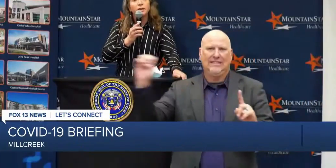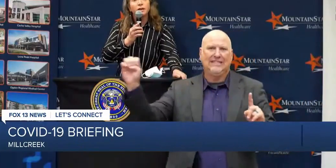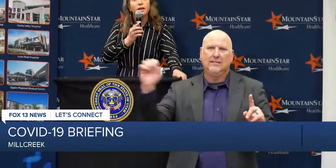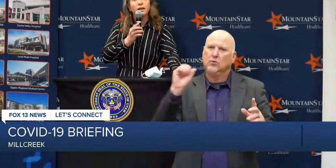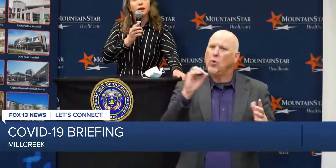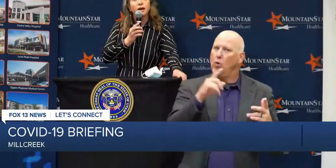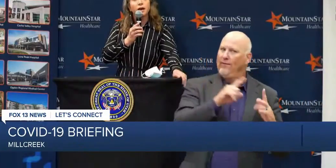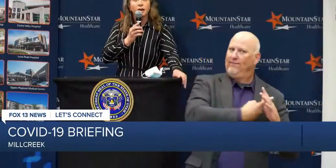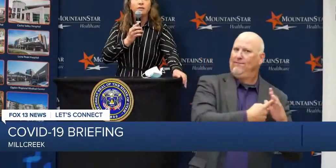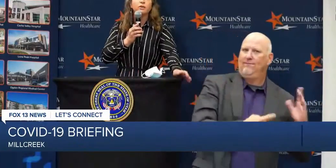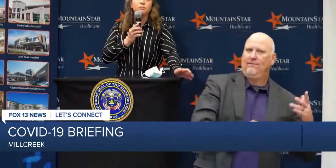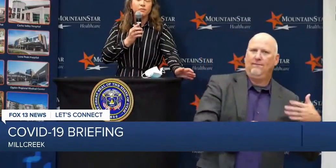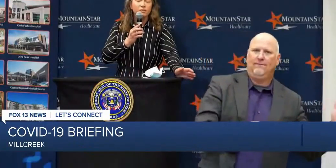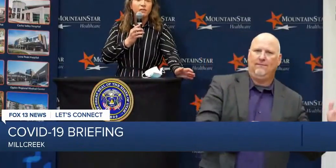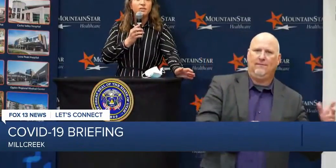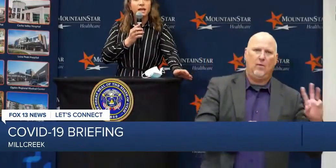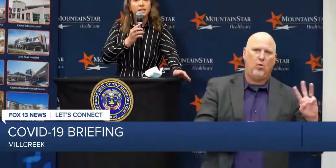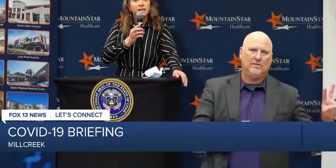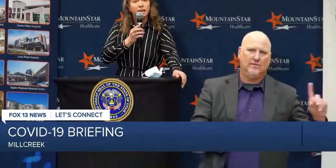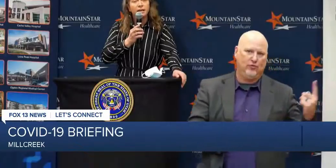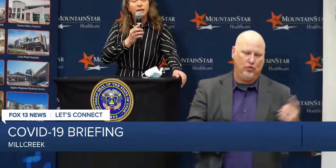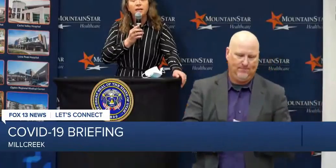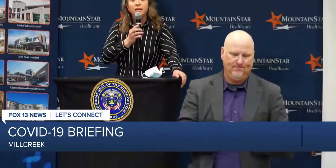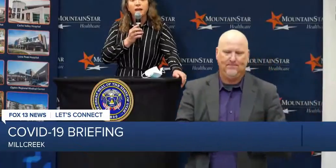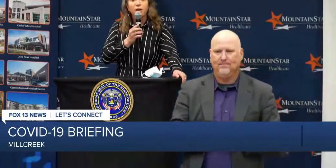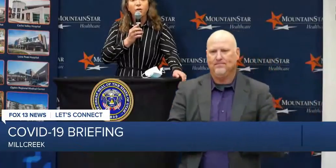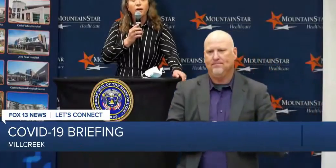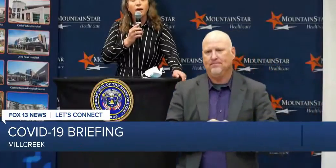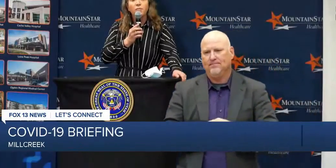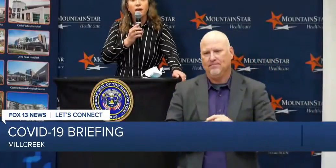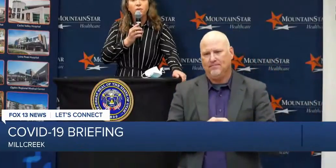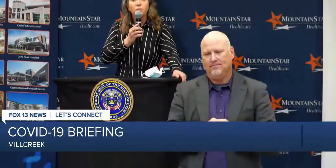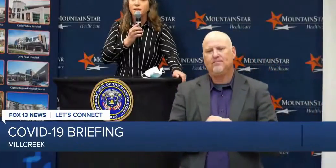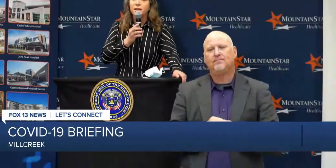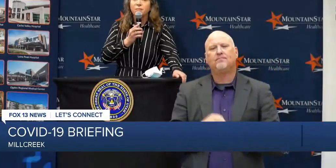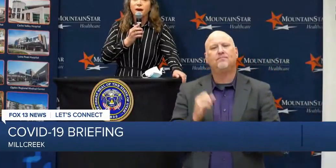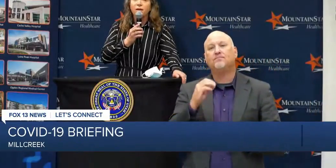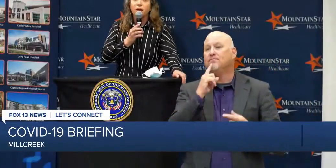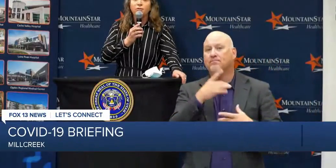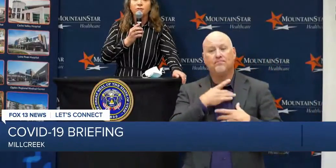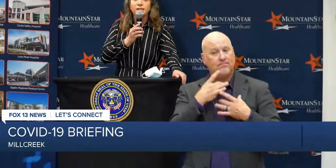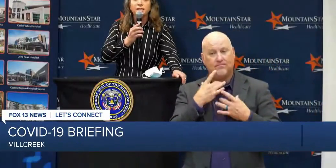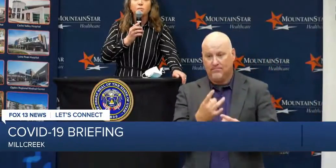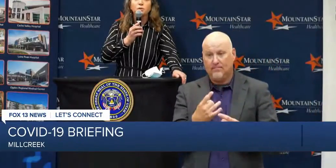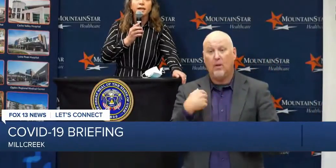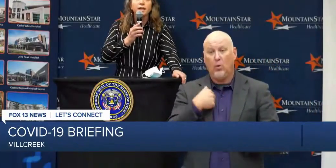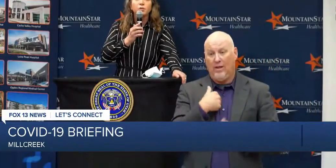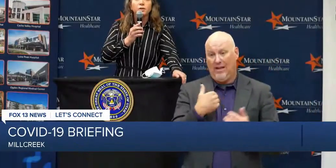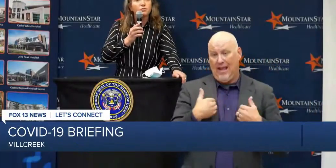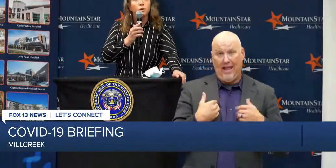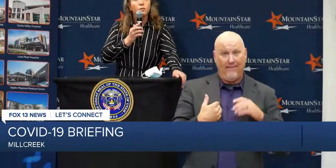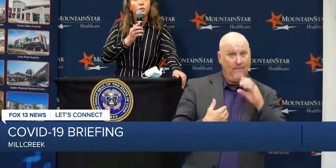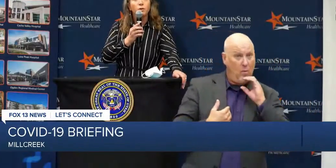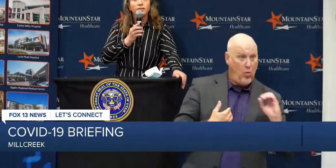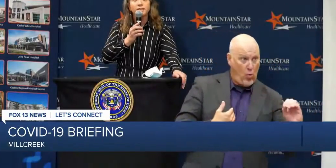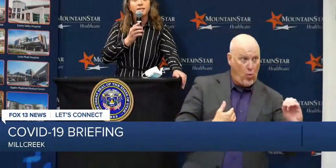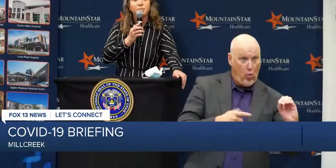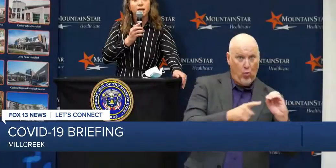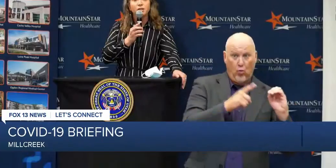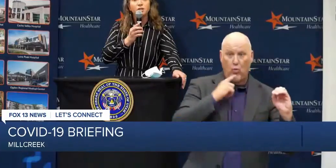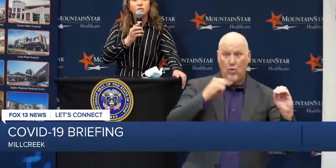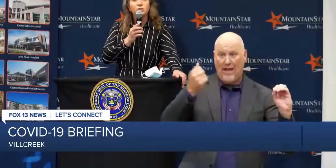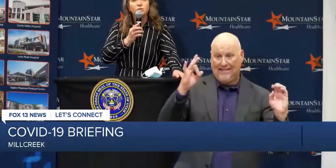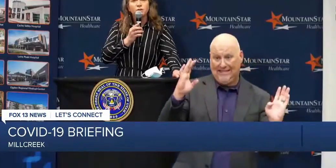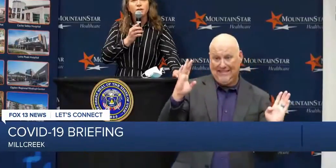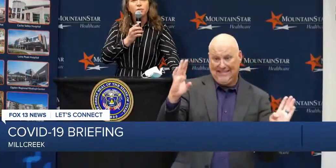from from 5 to 18. Now, that represented about 160% increase from where we were at this